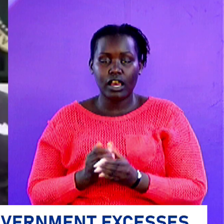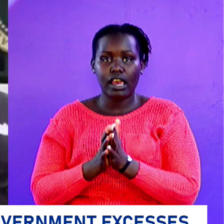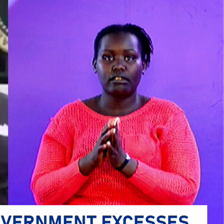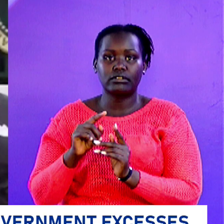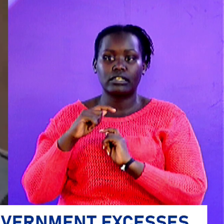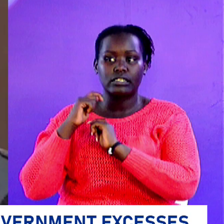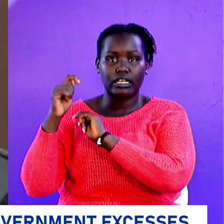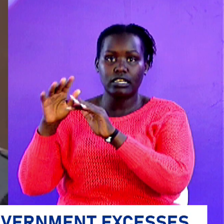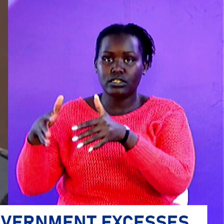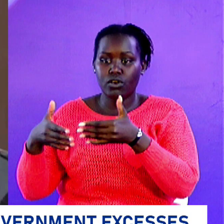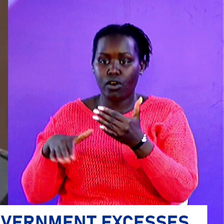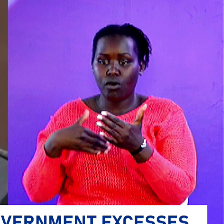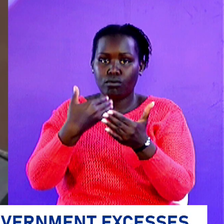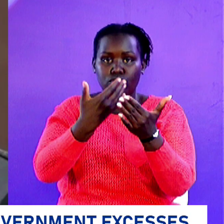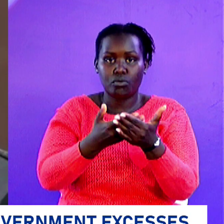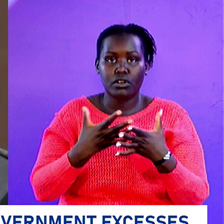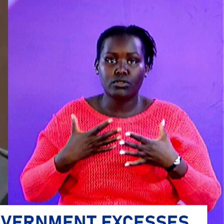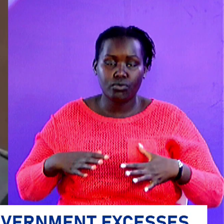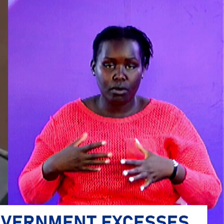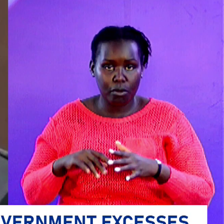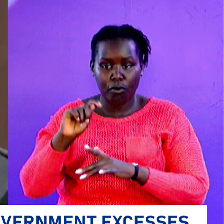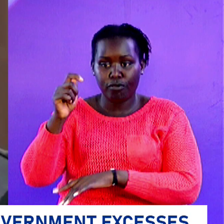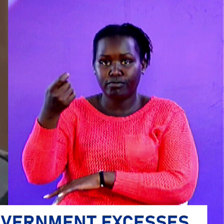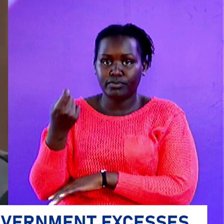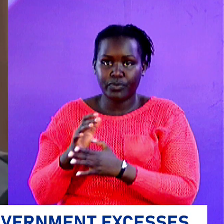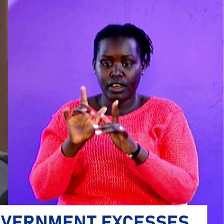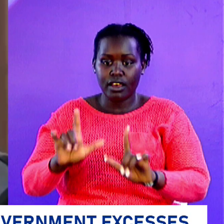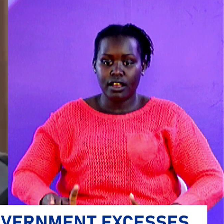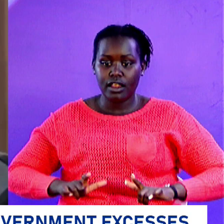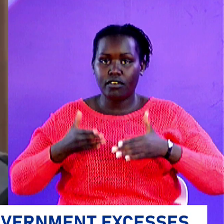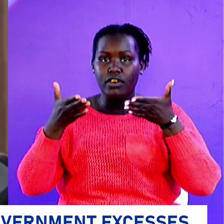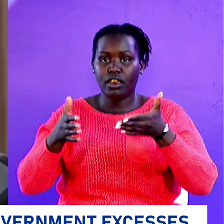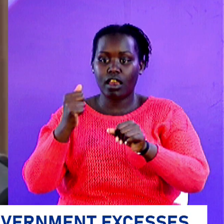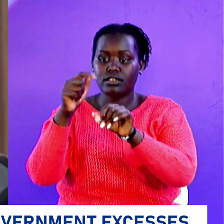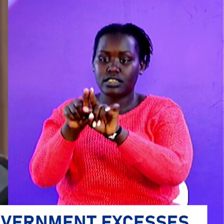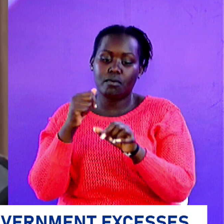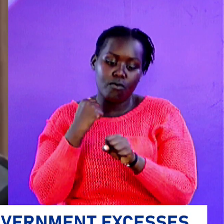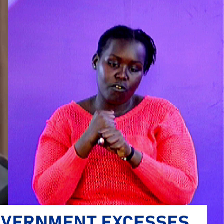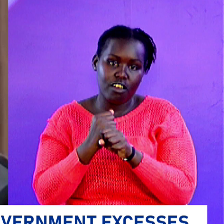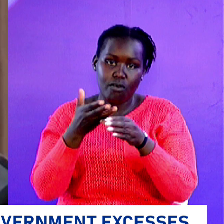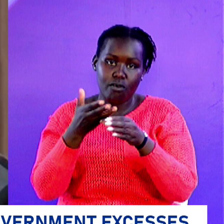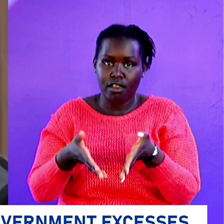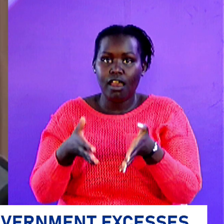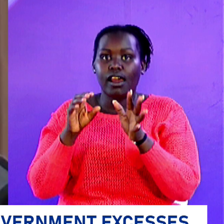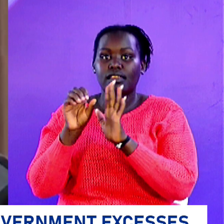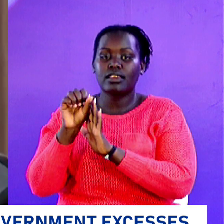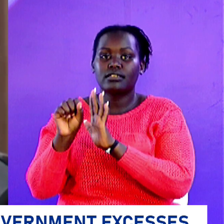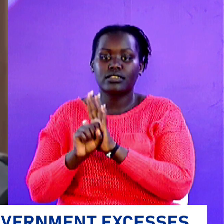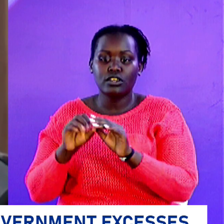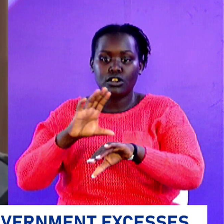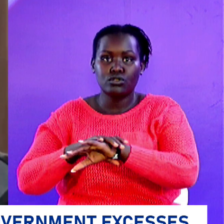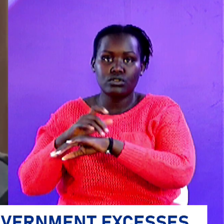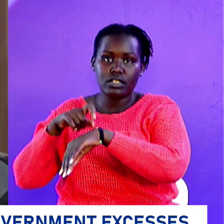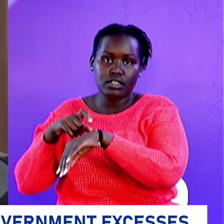I want to appeal to the people of Kenya living here and working here in the United States to take time to lobby